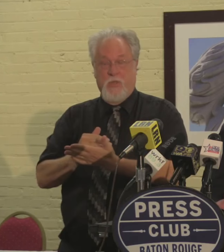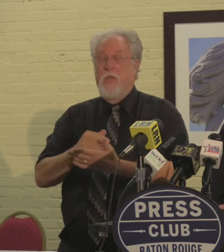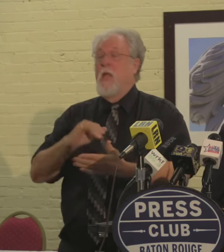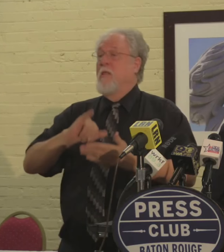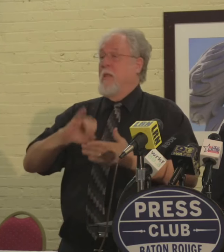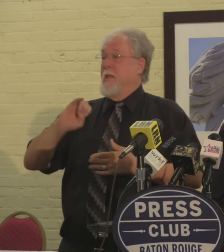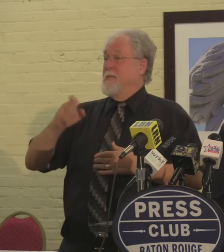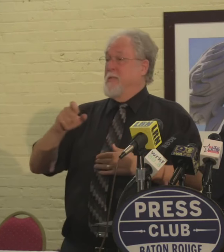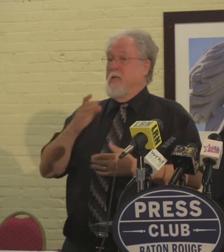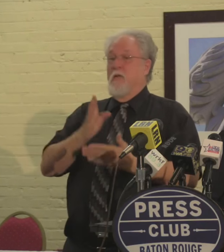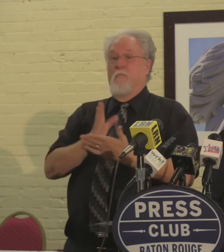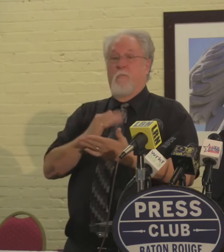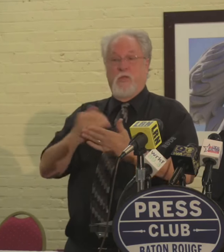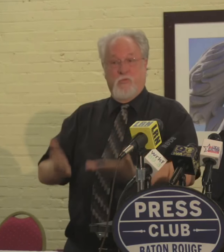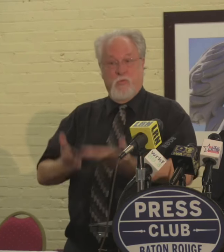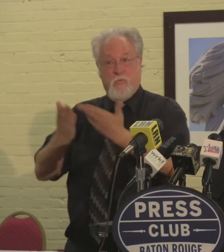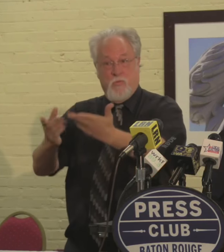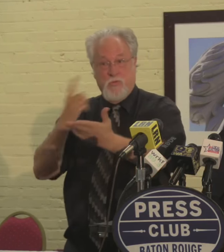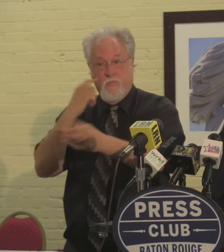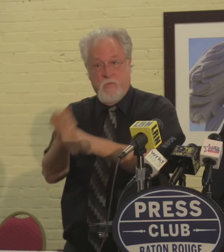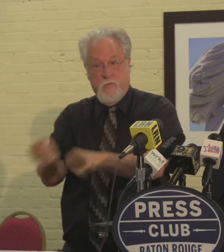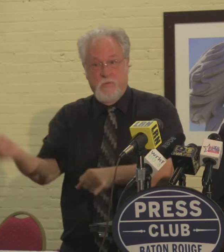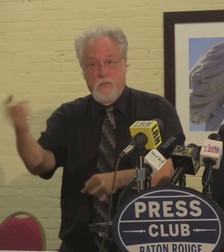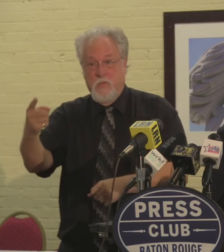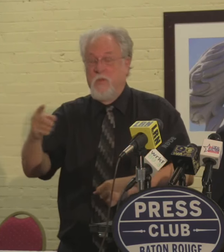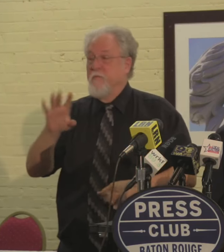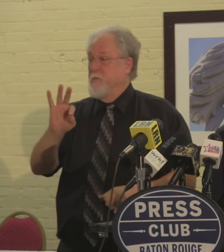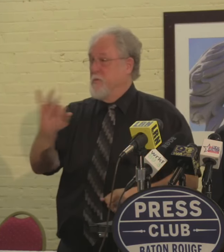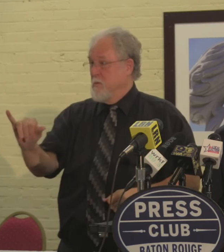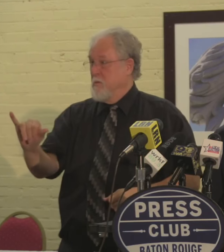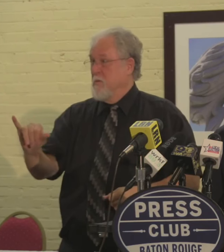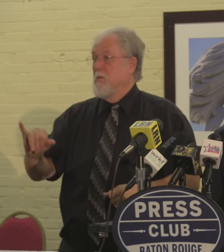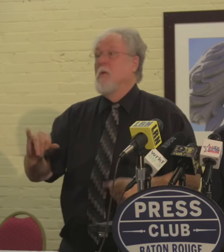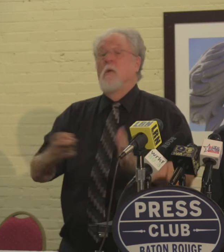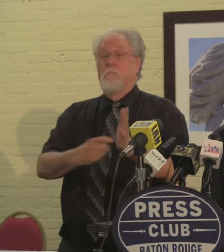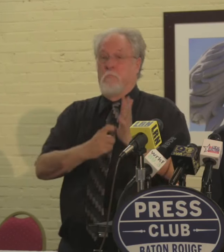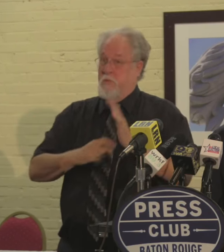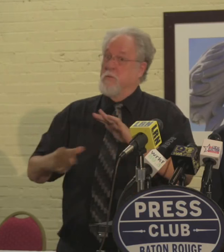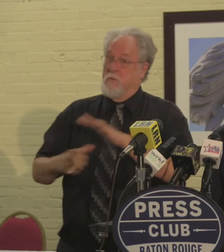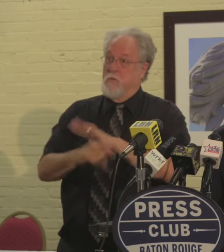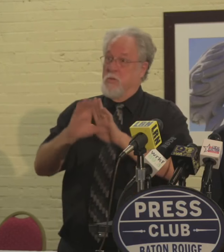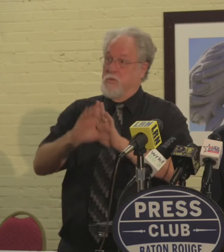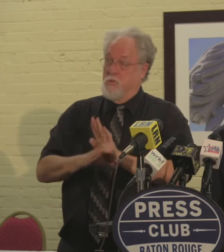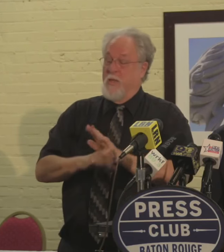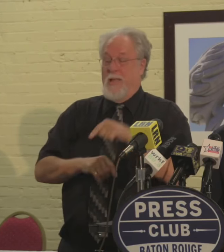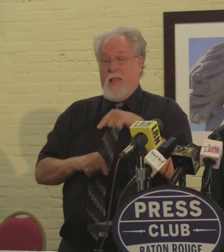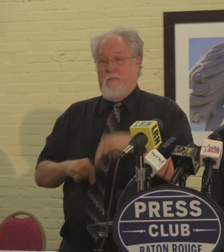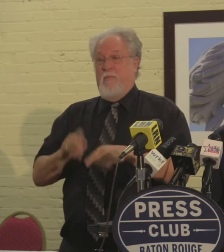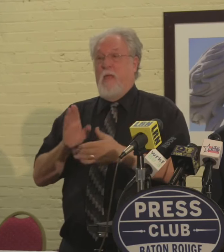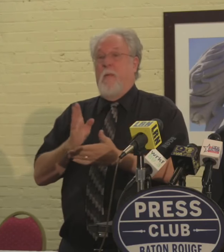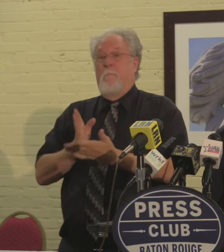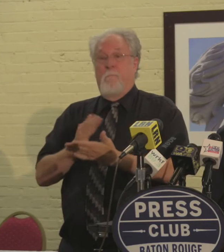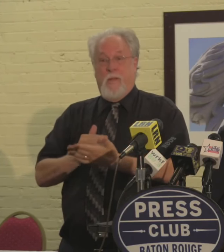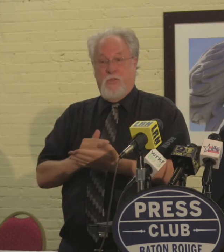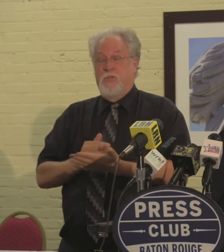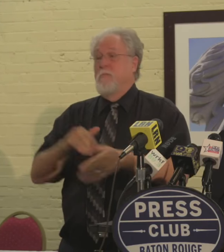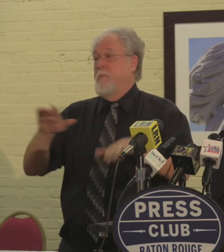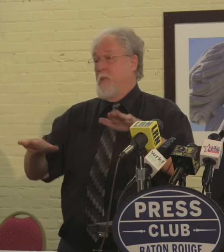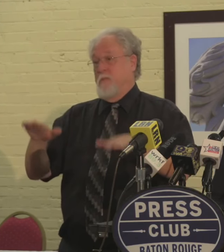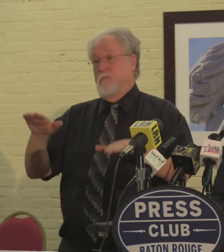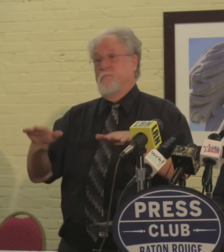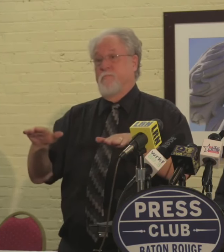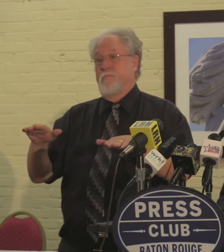proposal for next fiscal year. As mandated by the Constitution, that budget proposal will be in